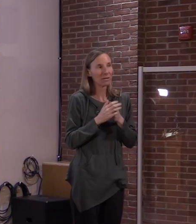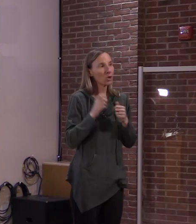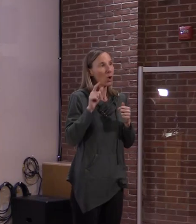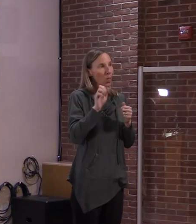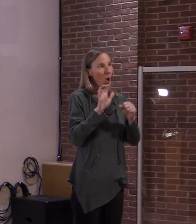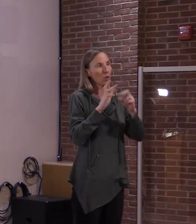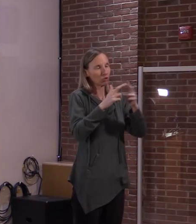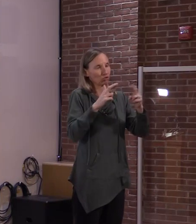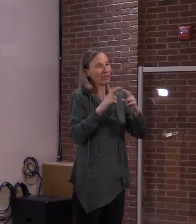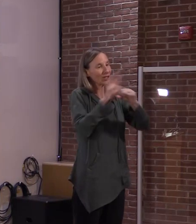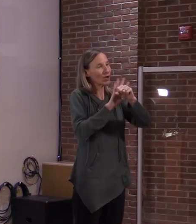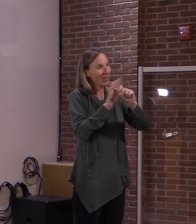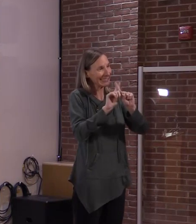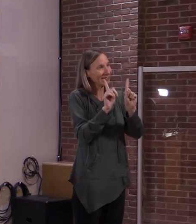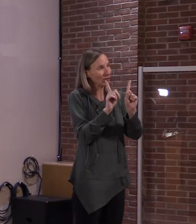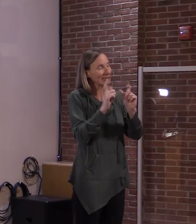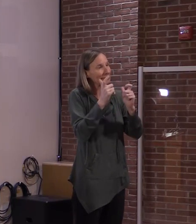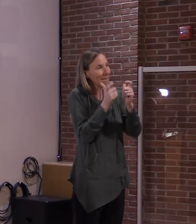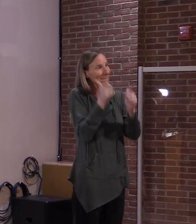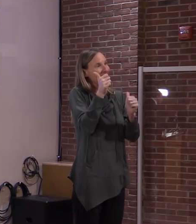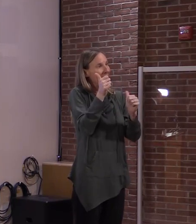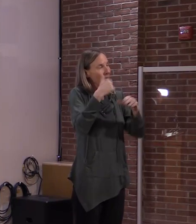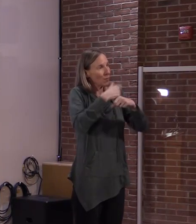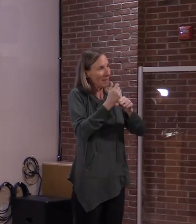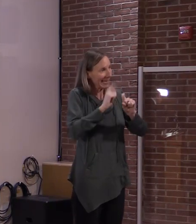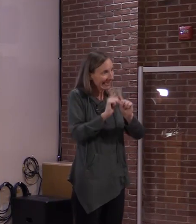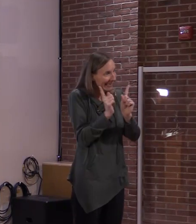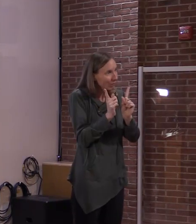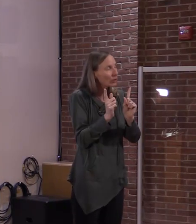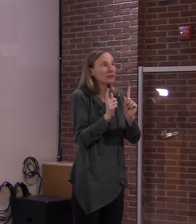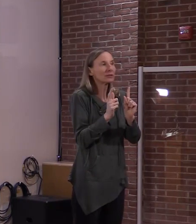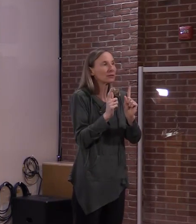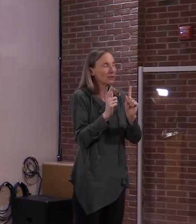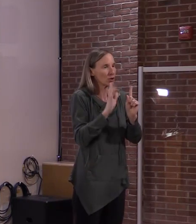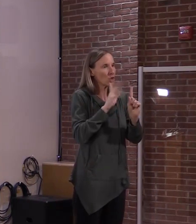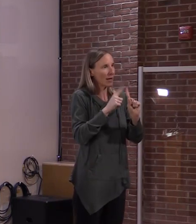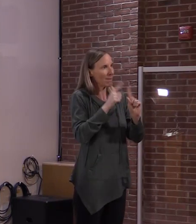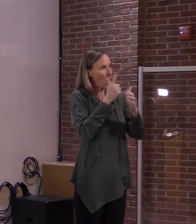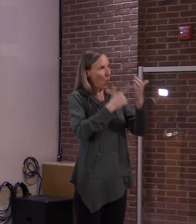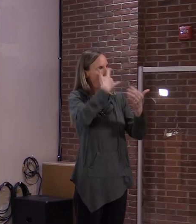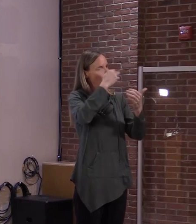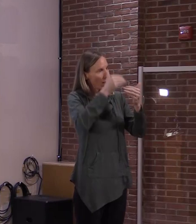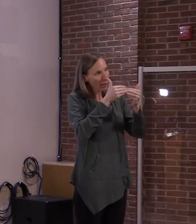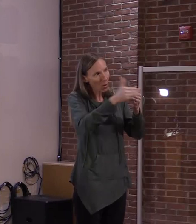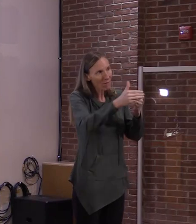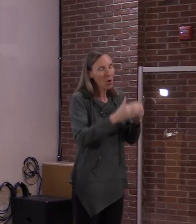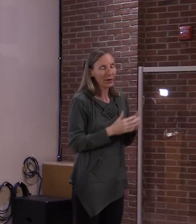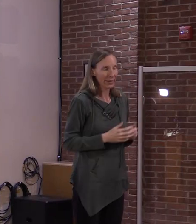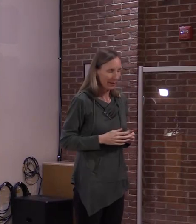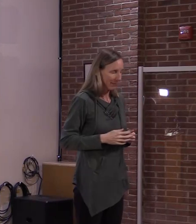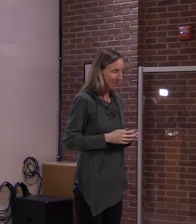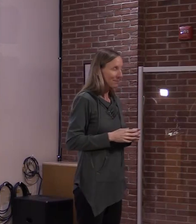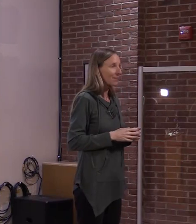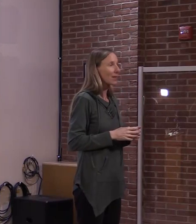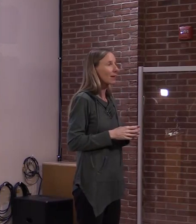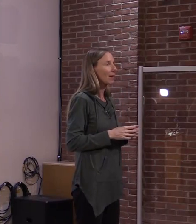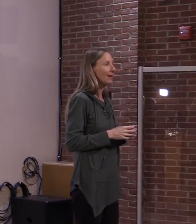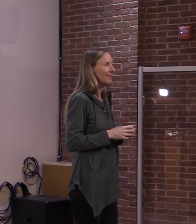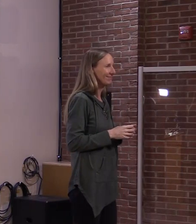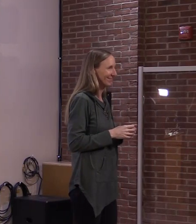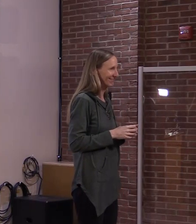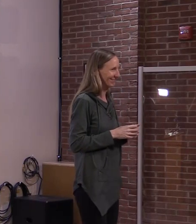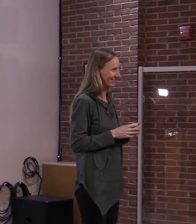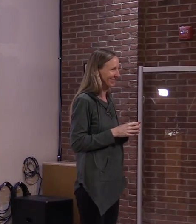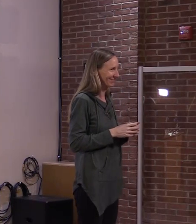these regional differences big enough to make a difference in the end in terms of case outcomes? Yeah, no, it's a great question. And just on the methodology for